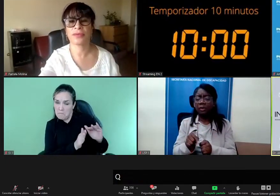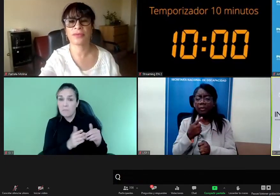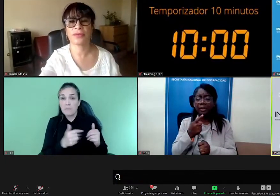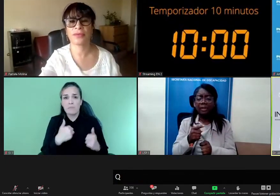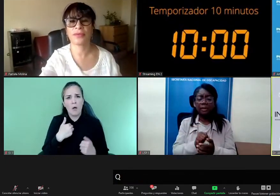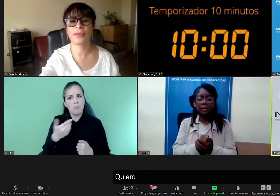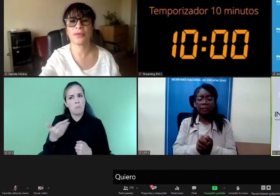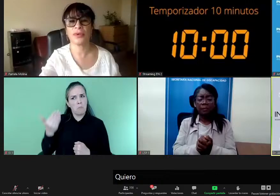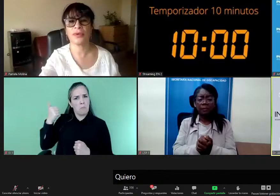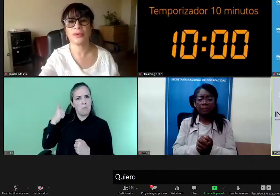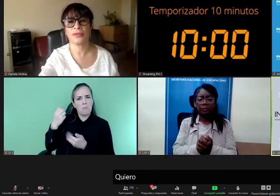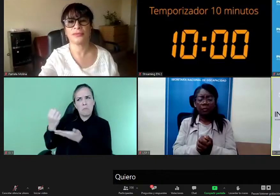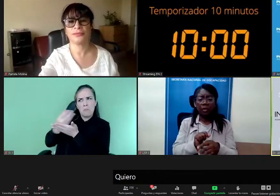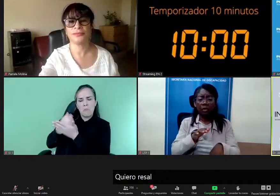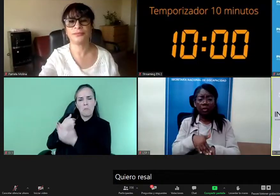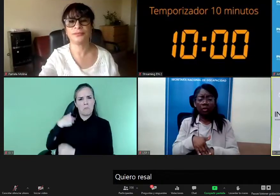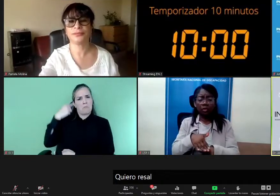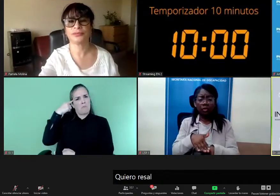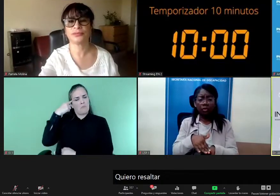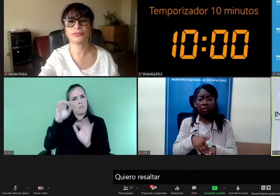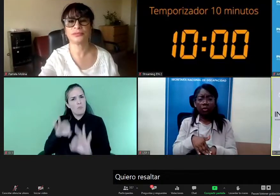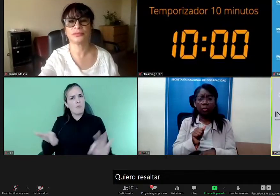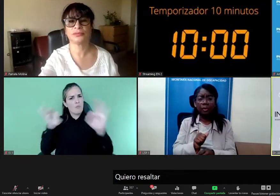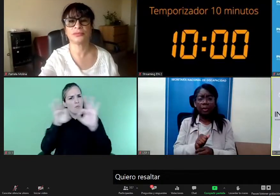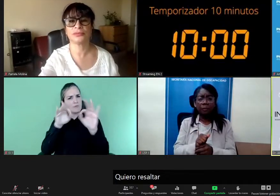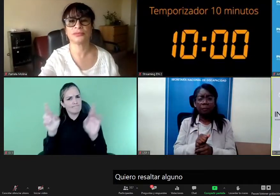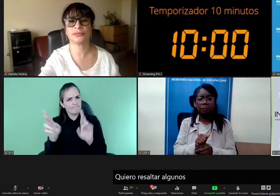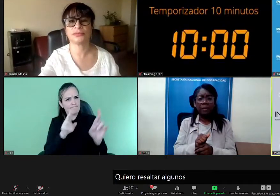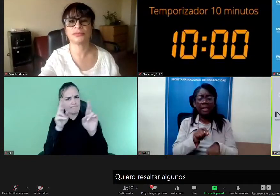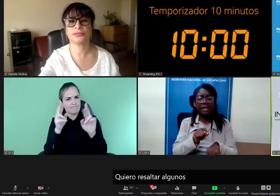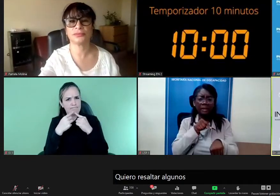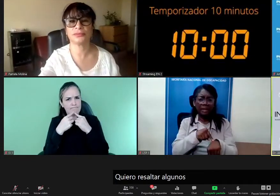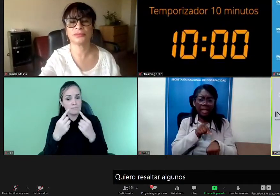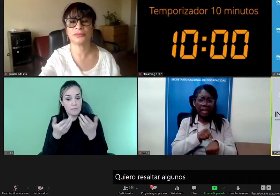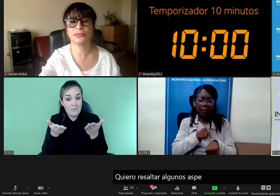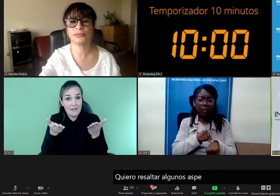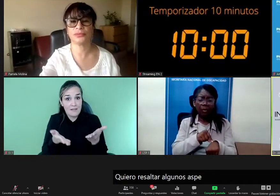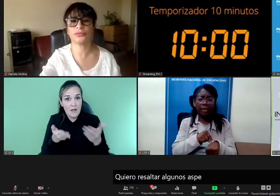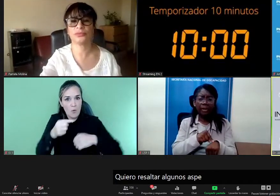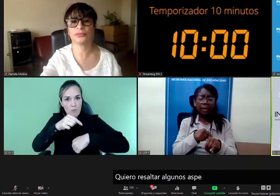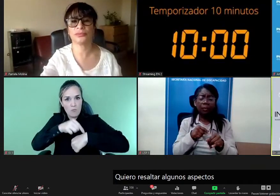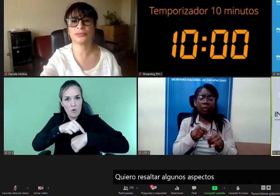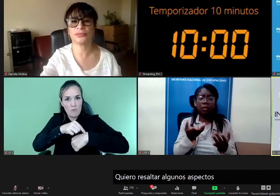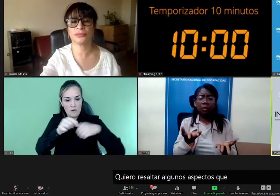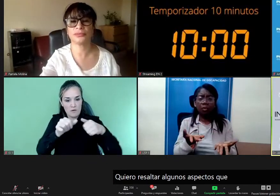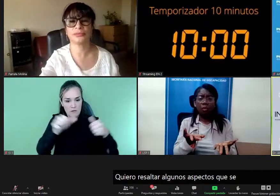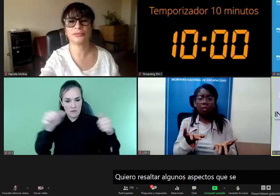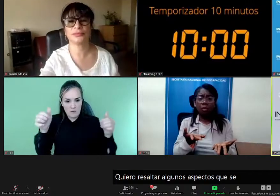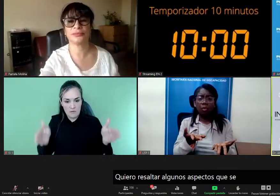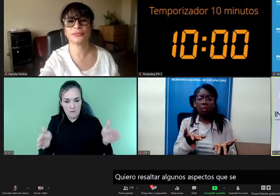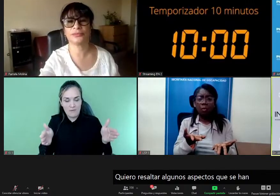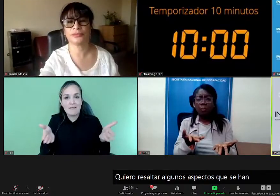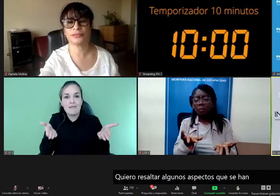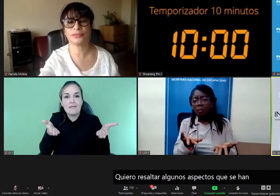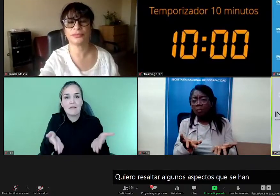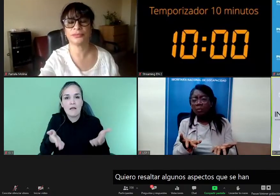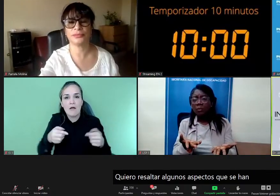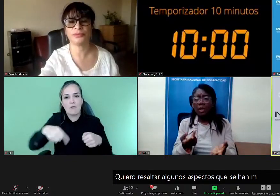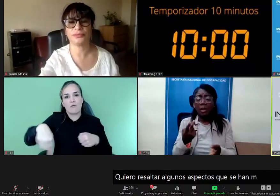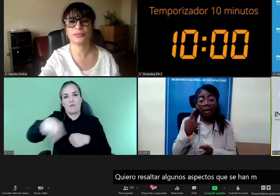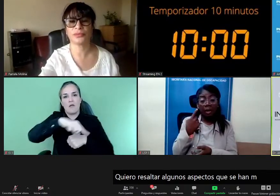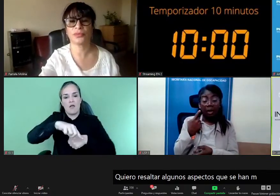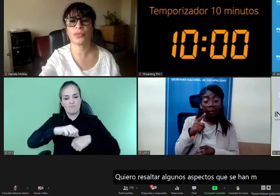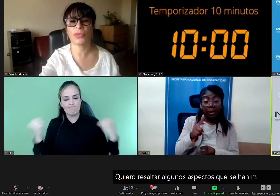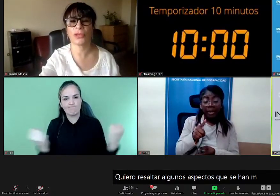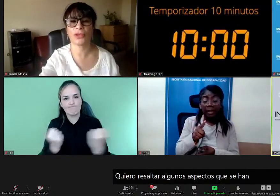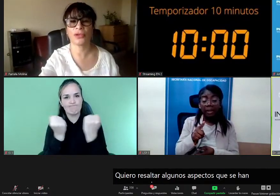some aspects that have been mentioned mainly in the moment that we are working that